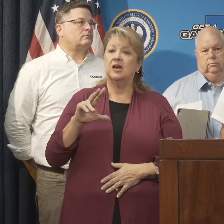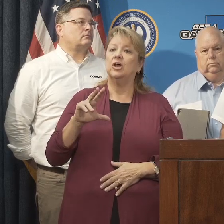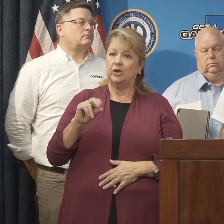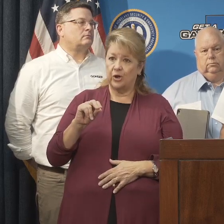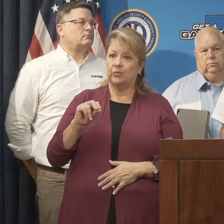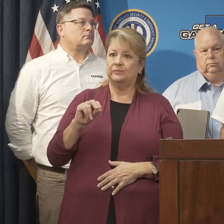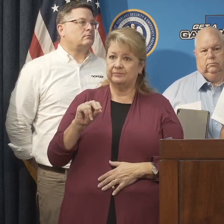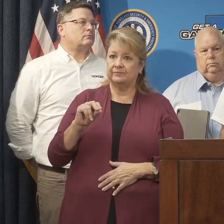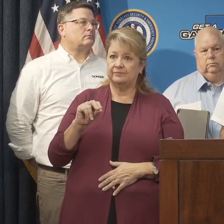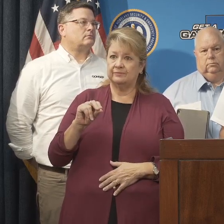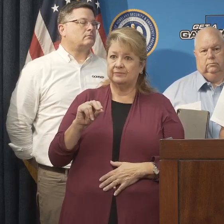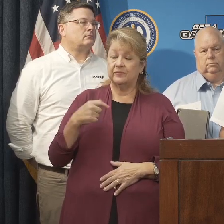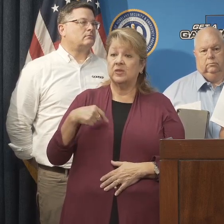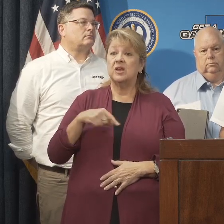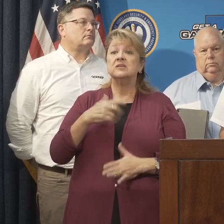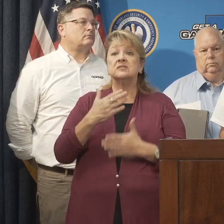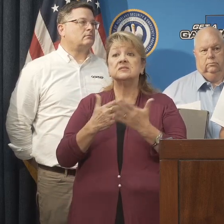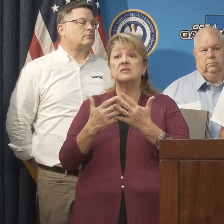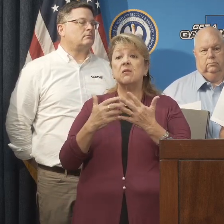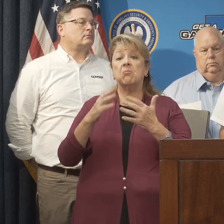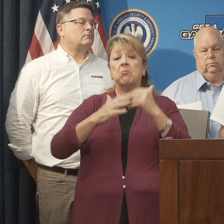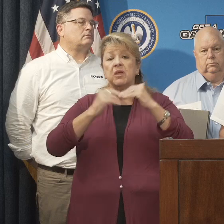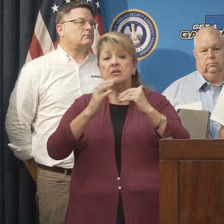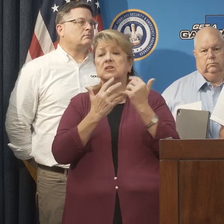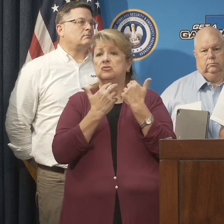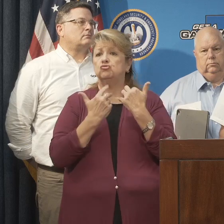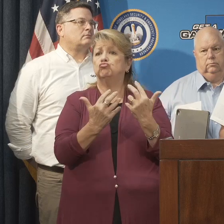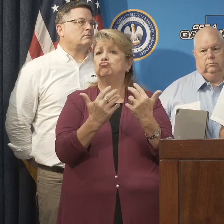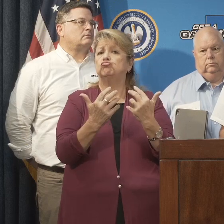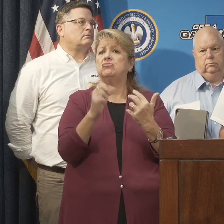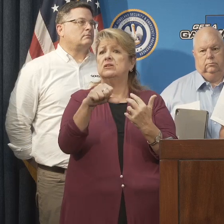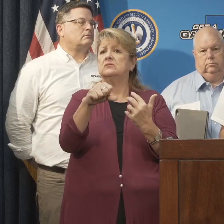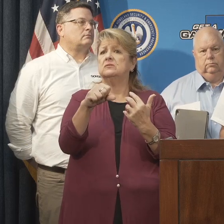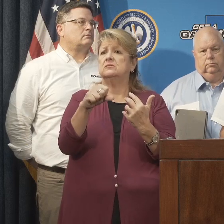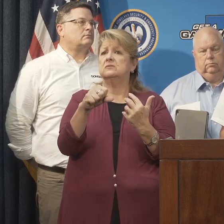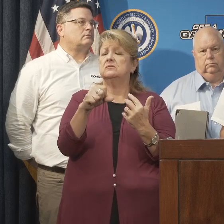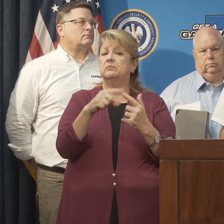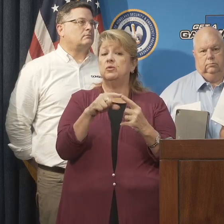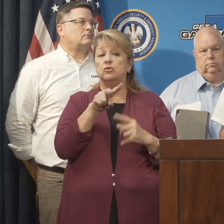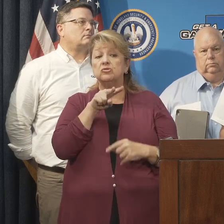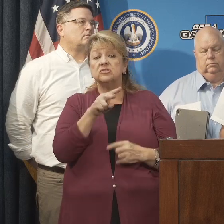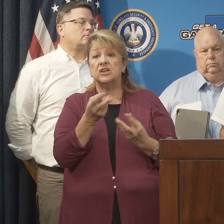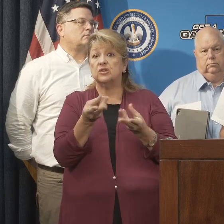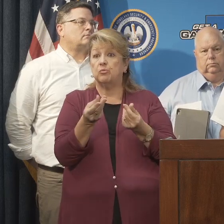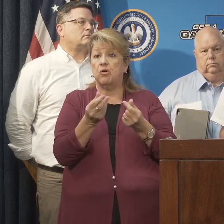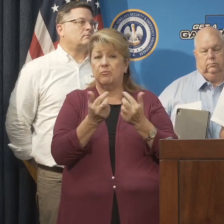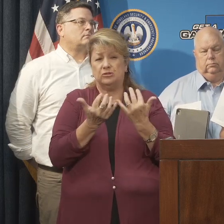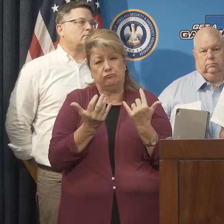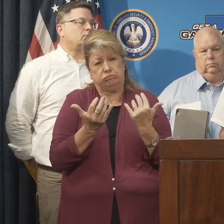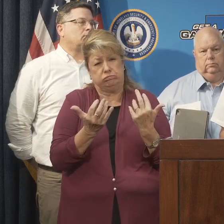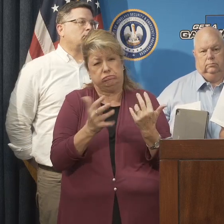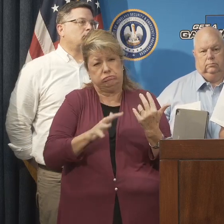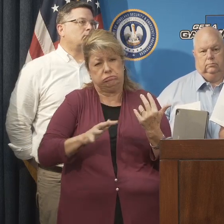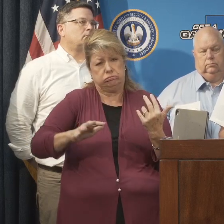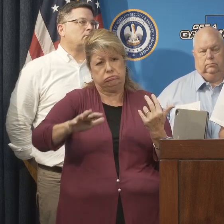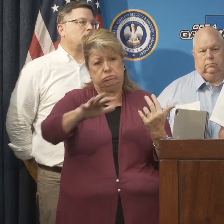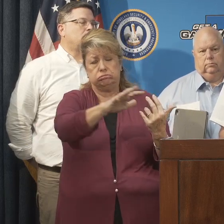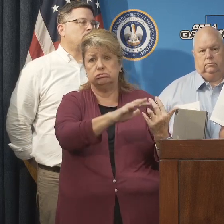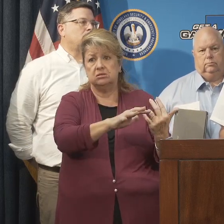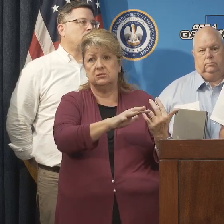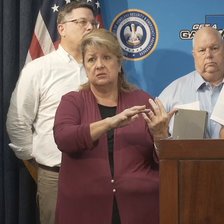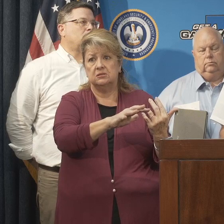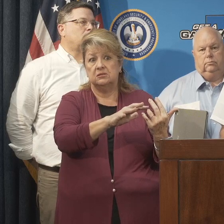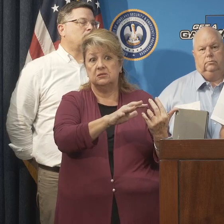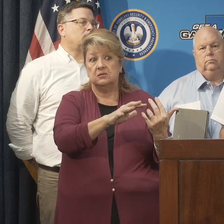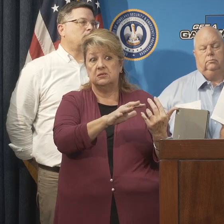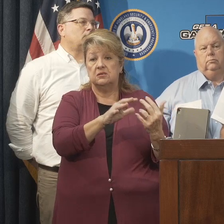have had a number of structures that have been destroyed, but when you look at the property damage, those numbers too are